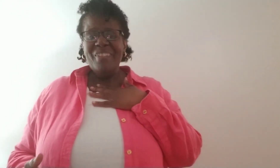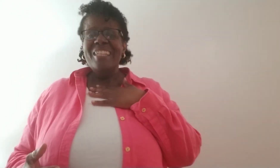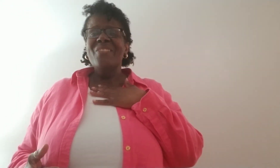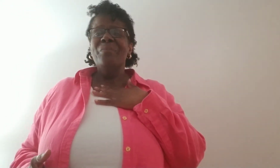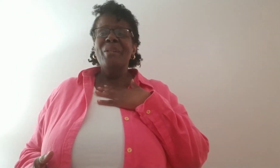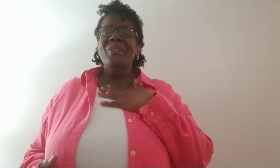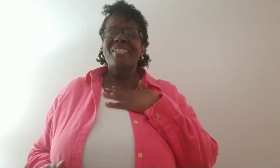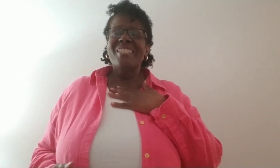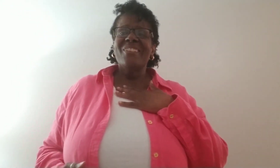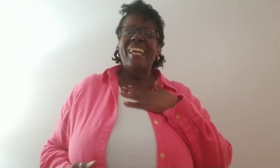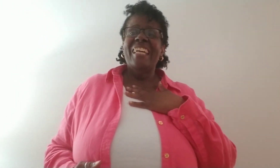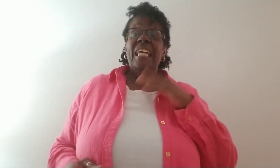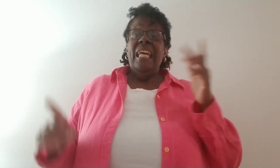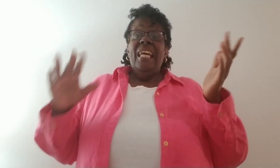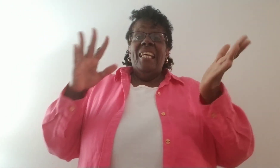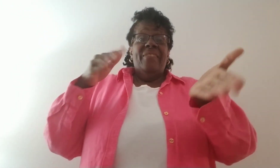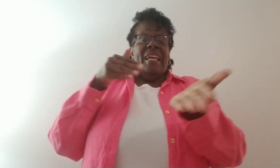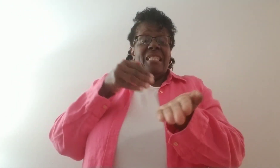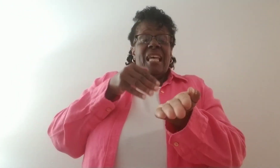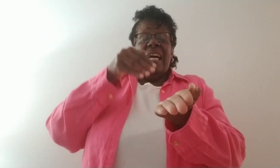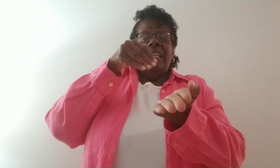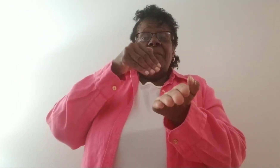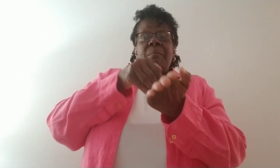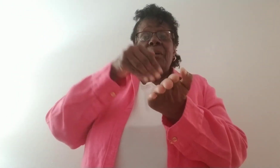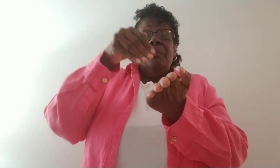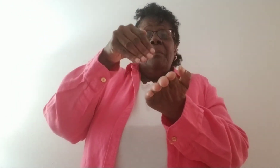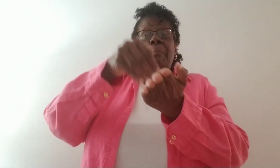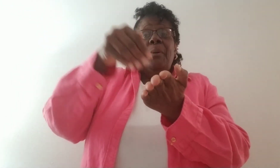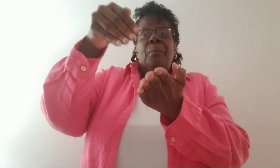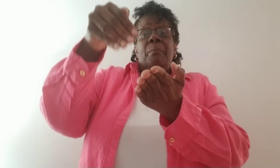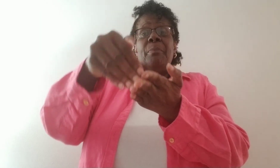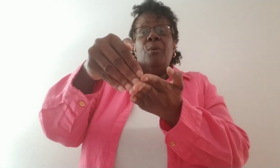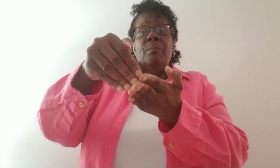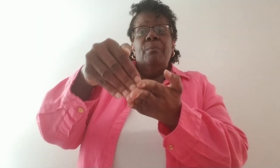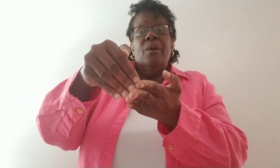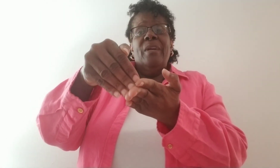The billions, okay? And that sign, boom, boom, boom. Okay?